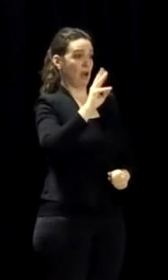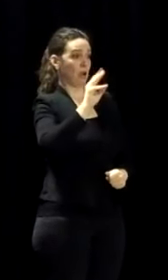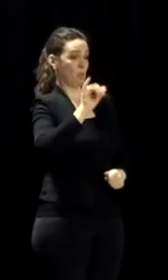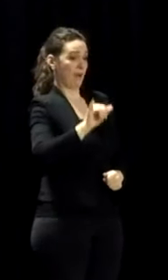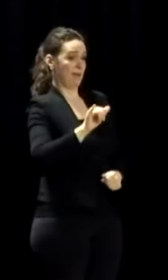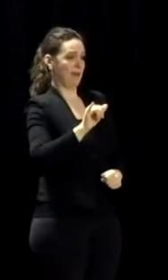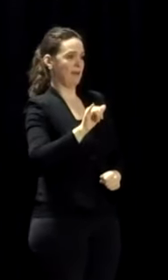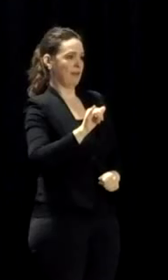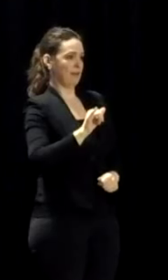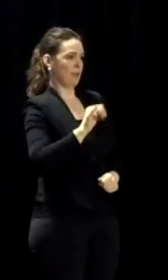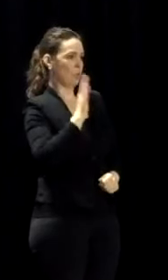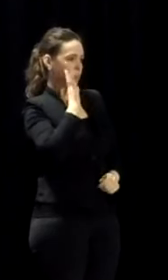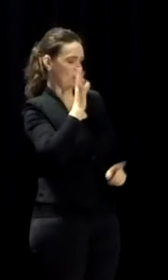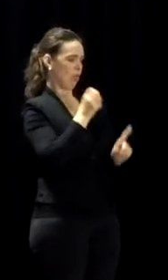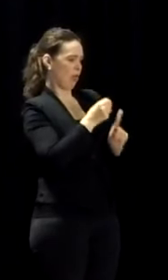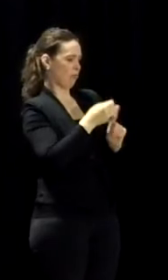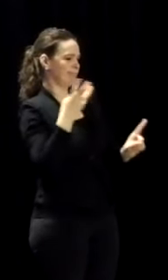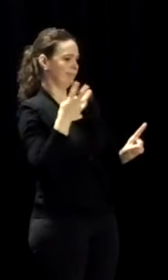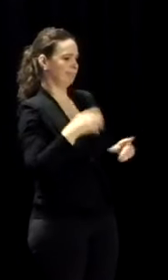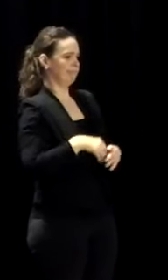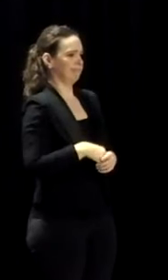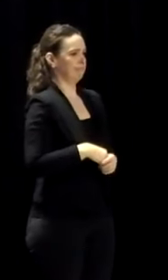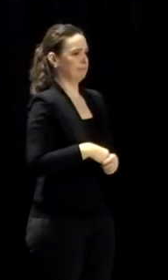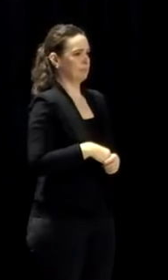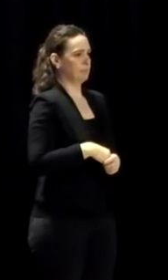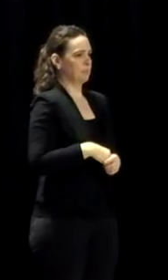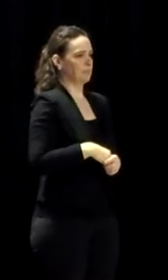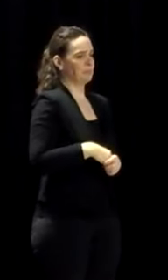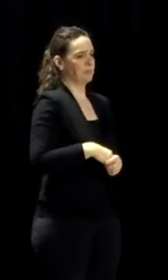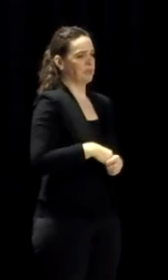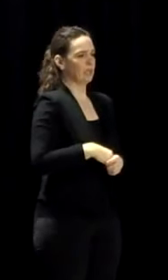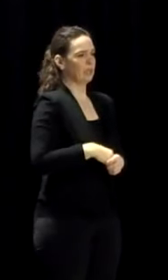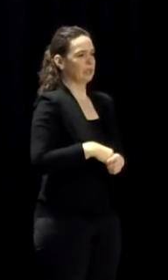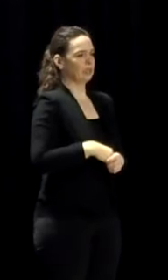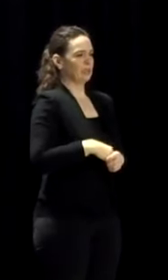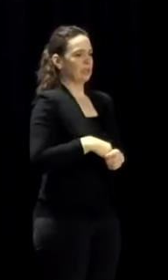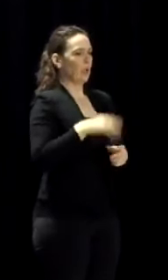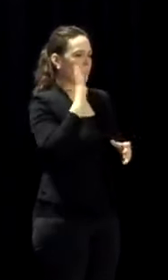and brief us on some of the things that our sheriff is seeing. Sheriff?